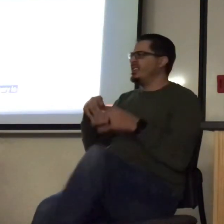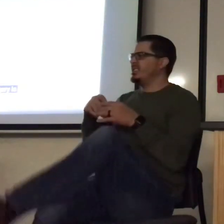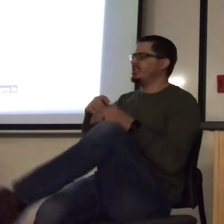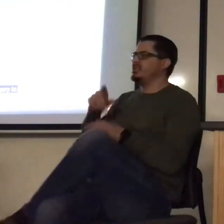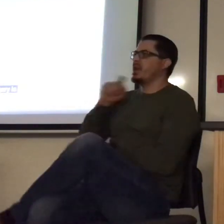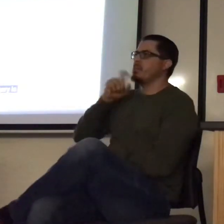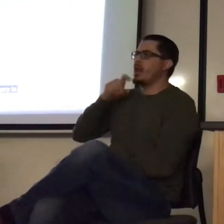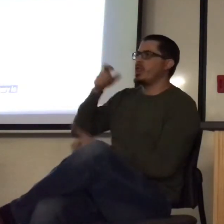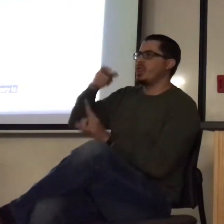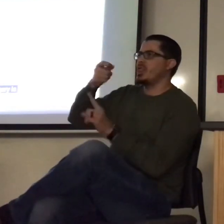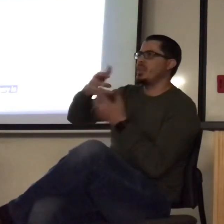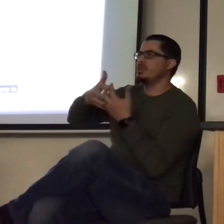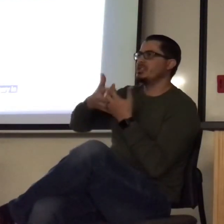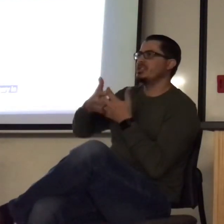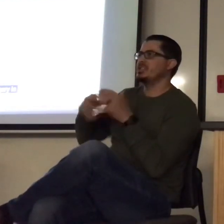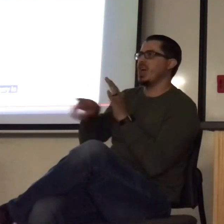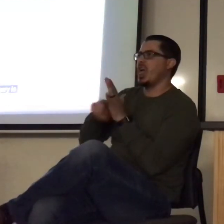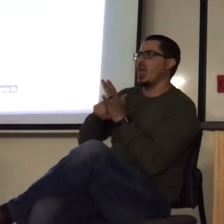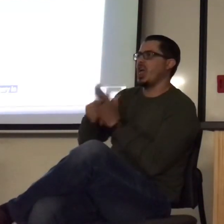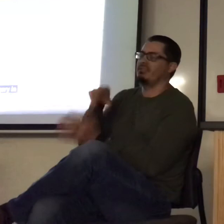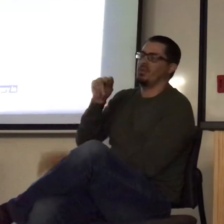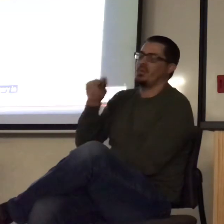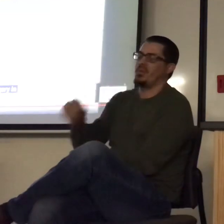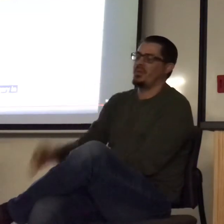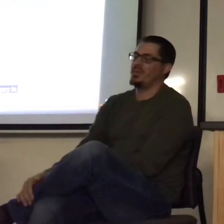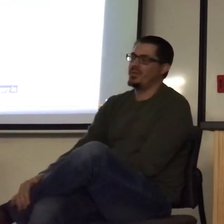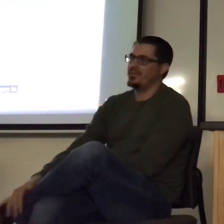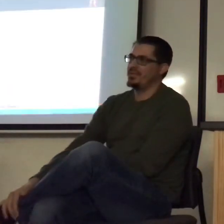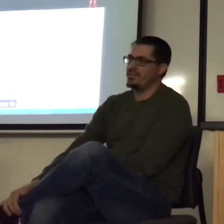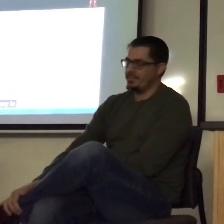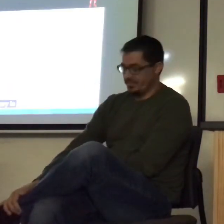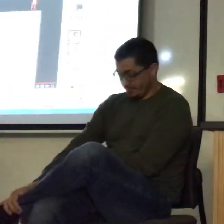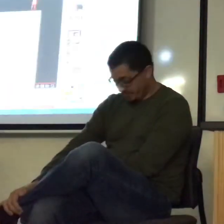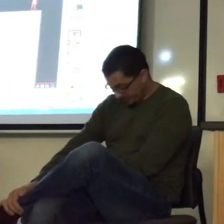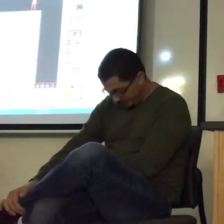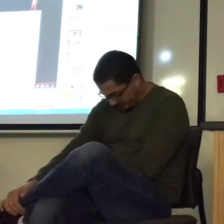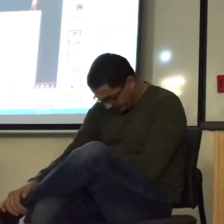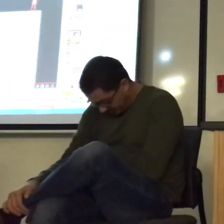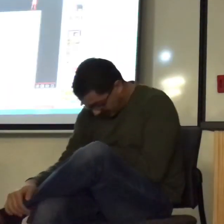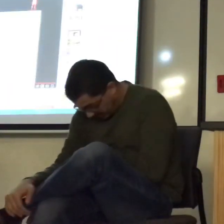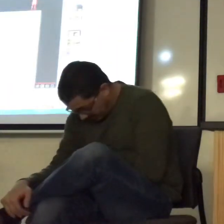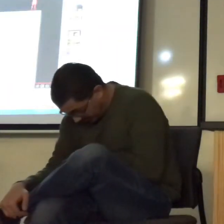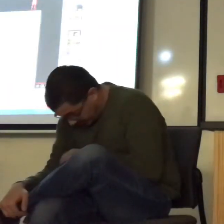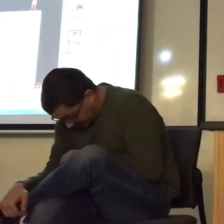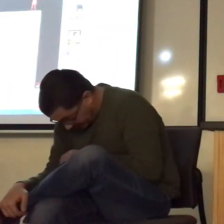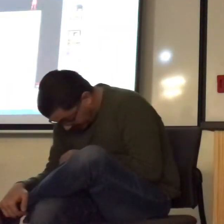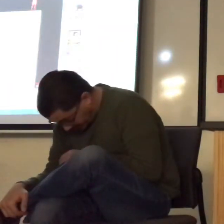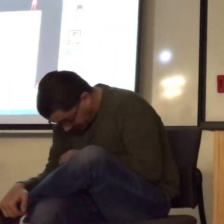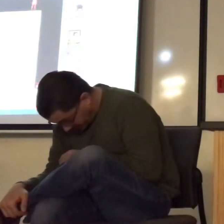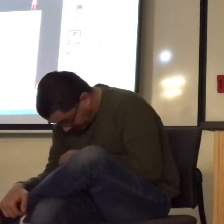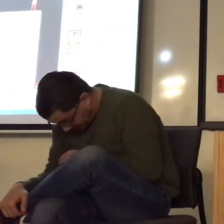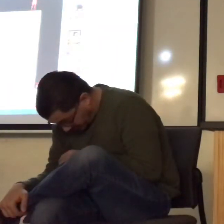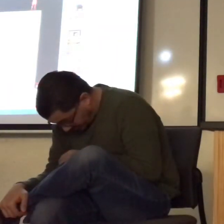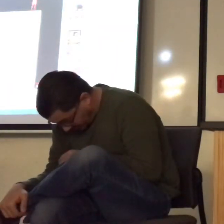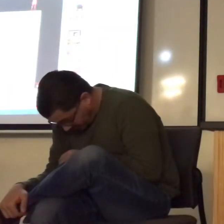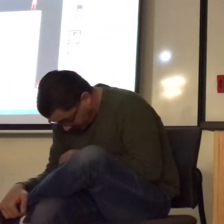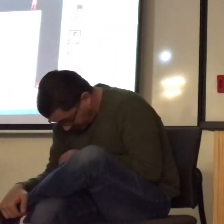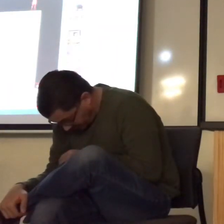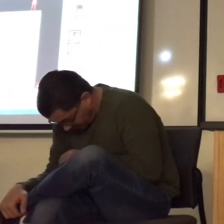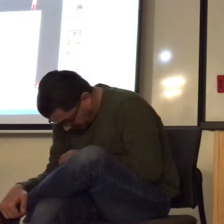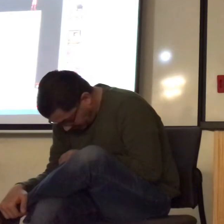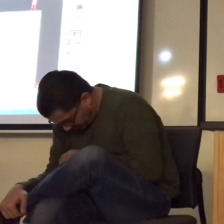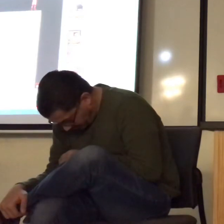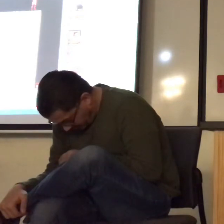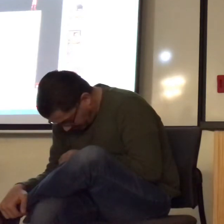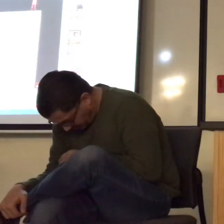good. No, that's interesting. Did you fall on your shoulder? I was playing basketball and I was